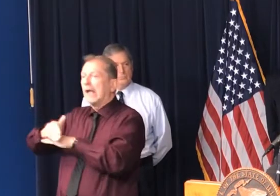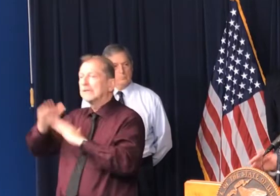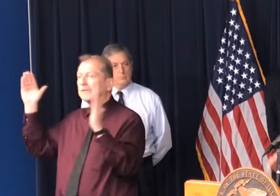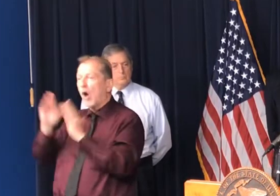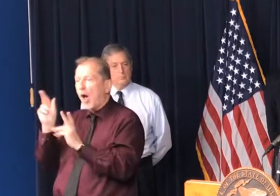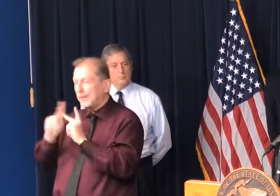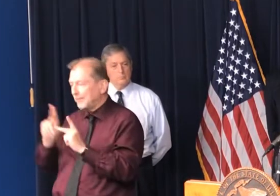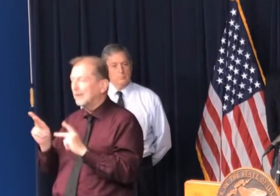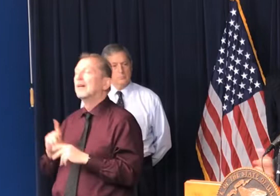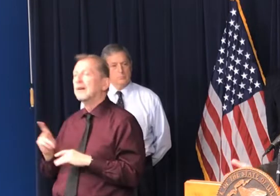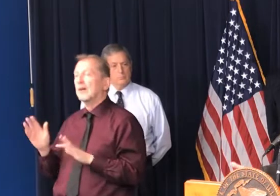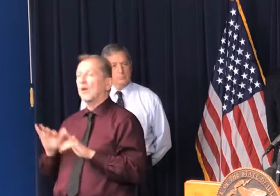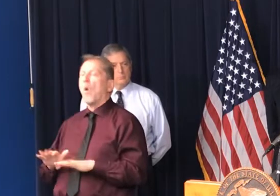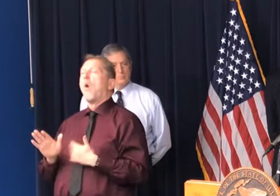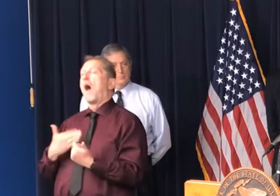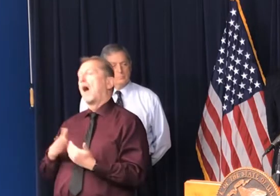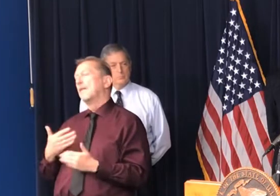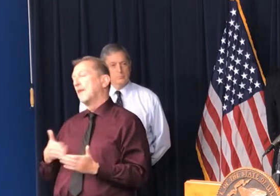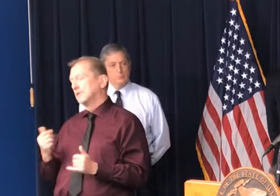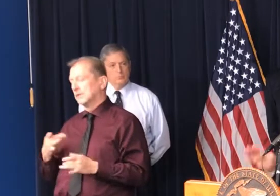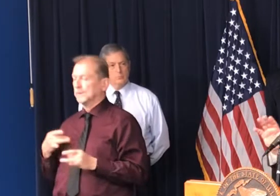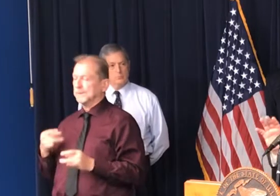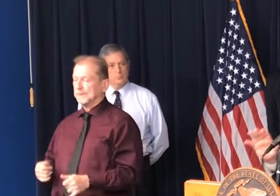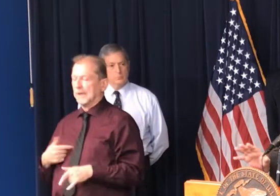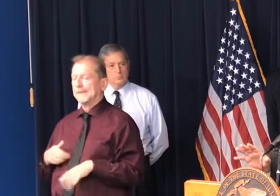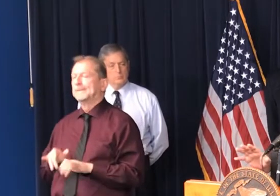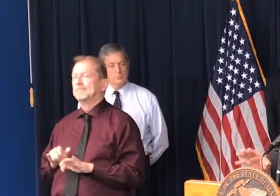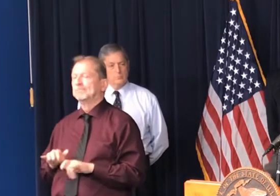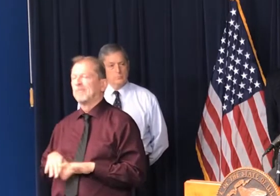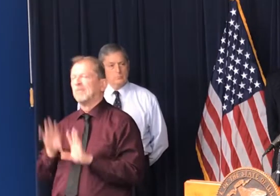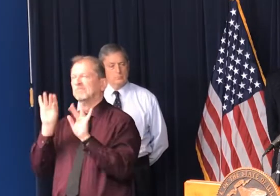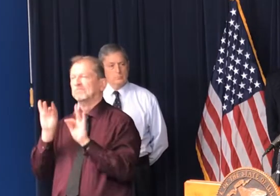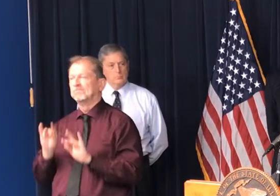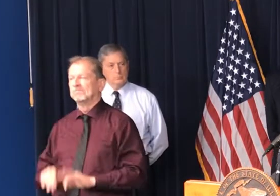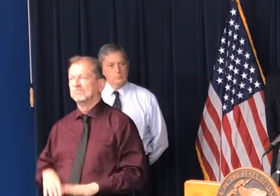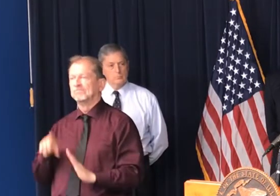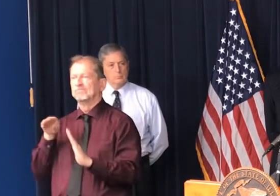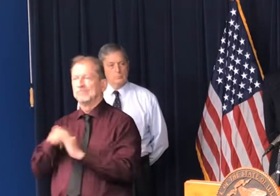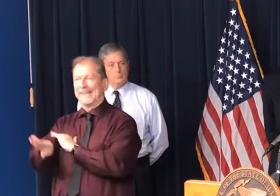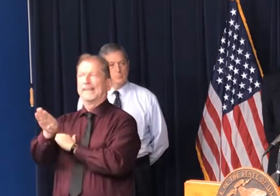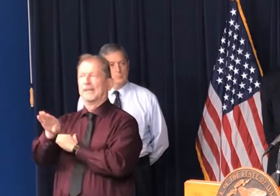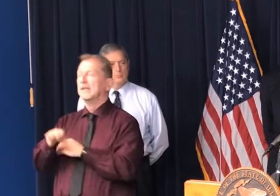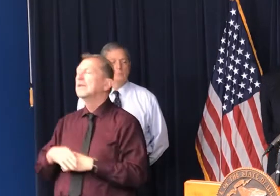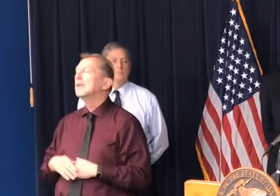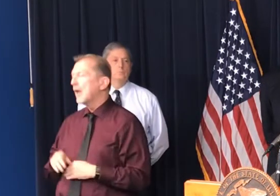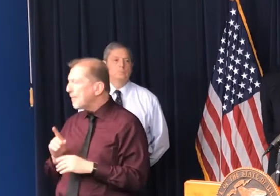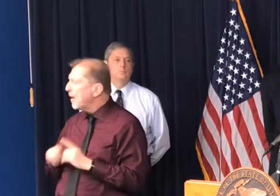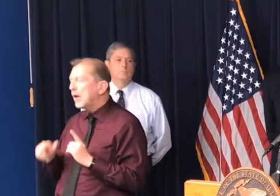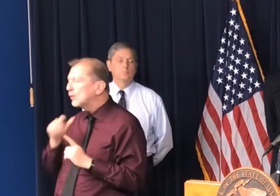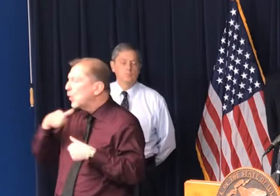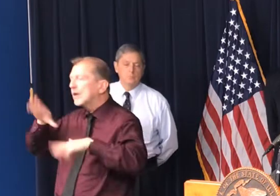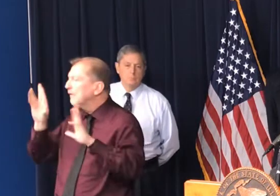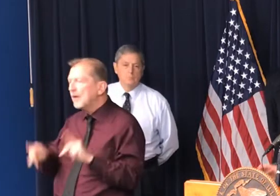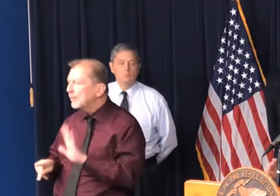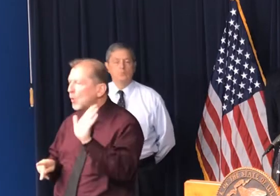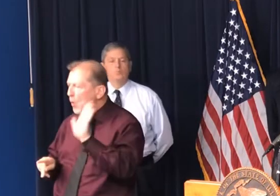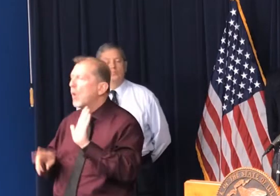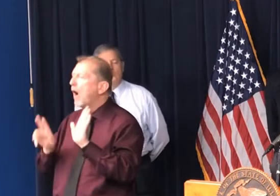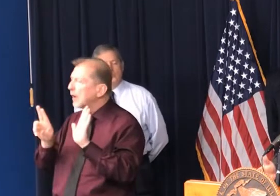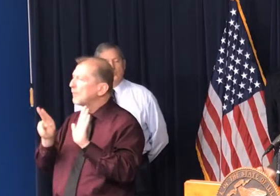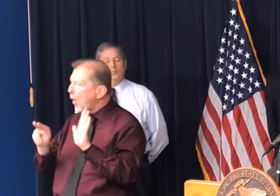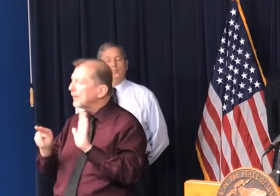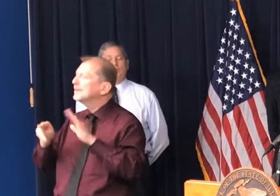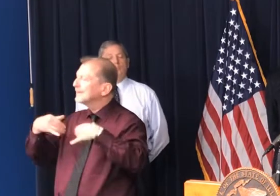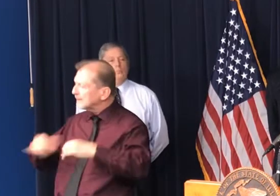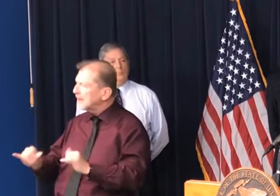filing will be much easier for you and easier on the system. So, you know, hang with us here. We're going to make changes that are making it better. But